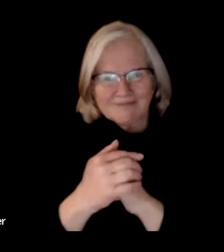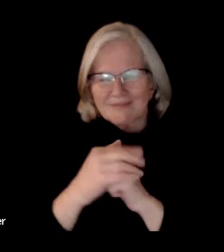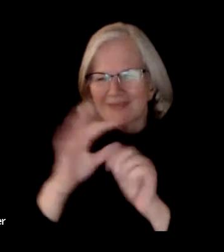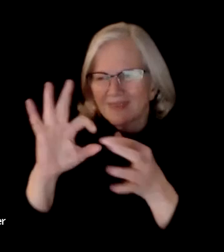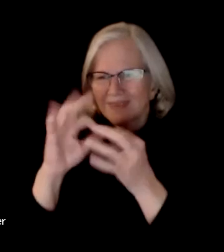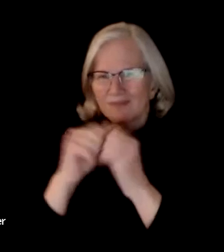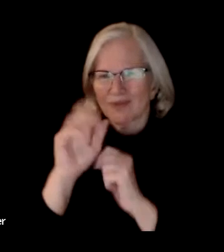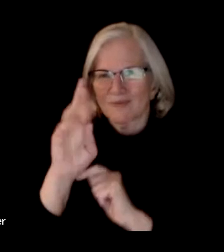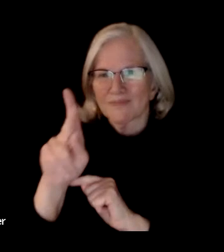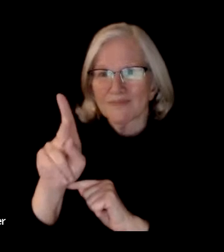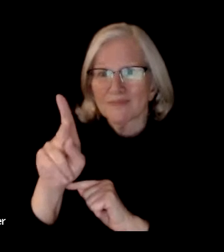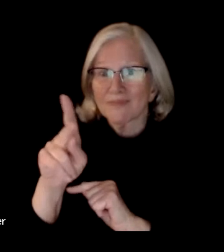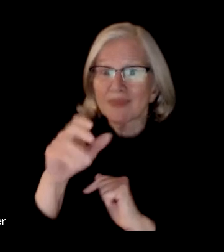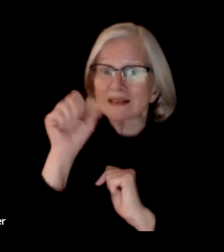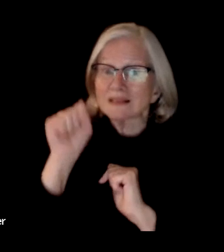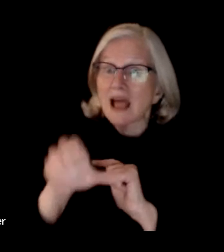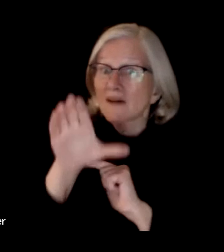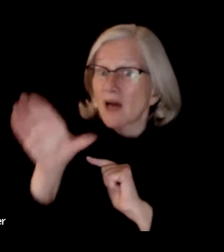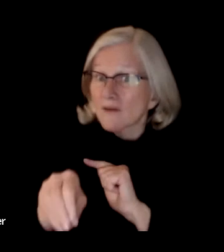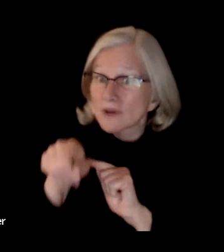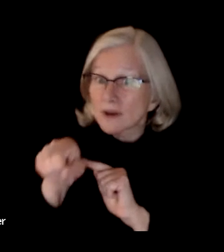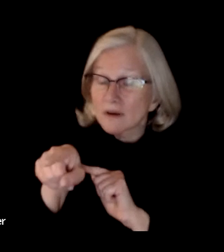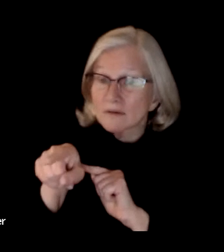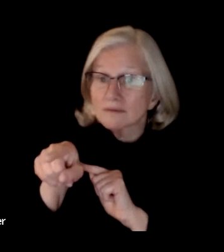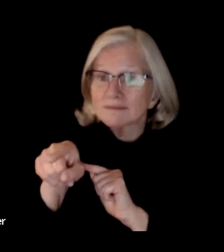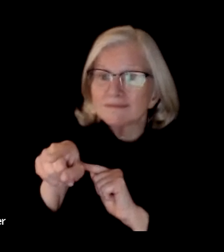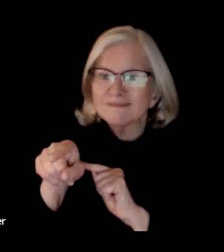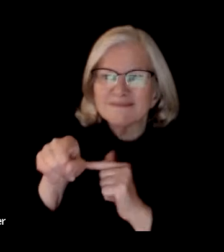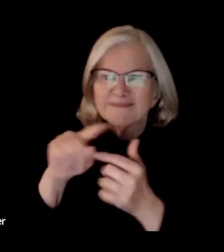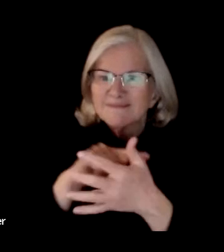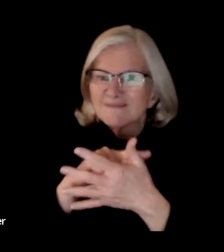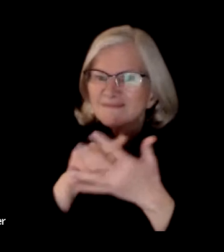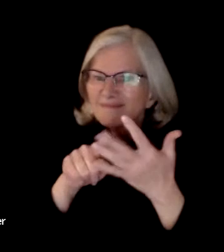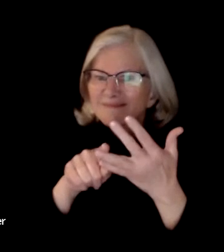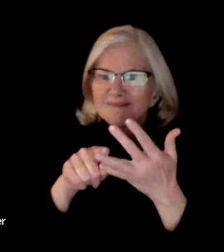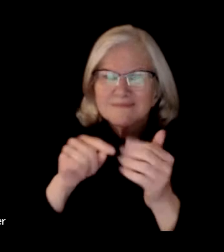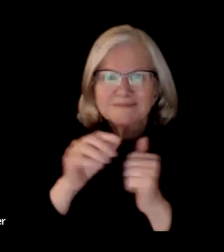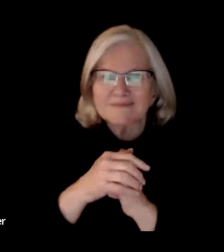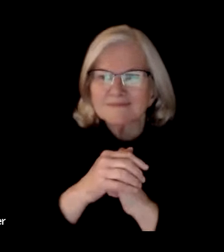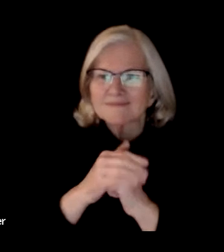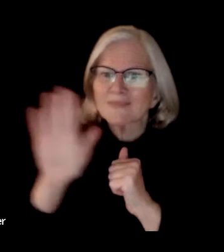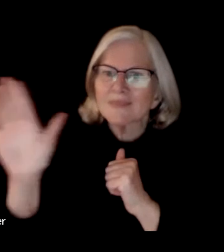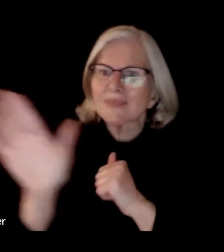African variant, any of the variants out there and their effects on children.